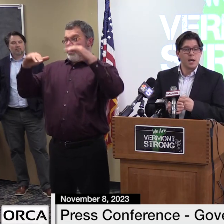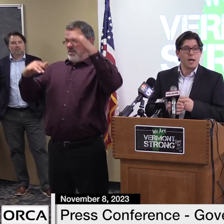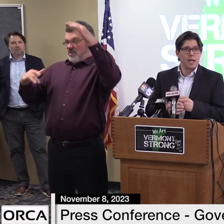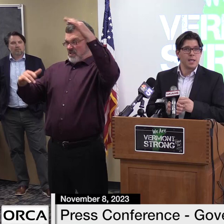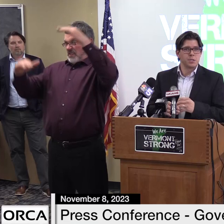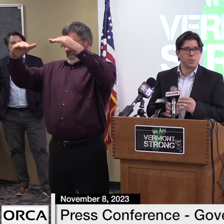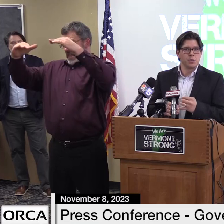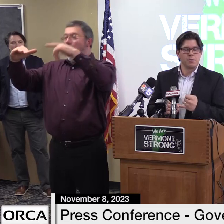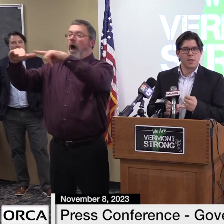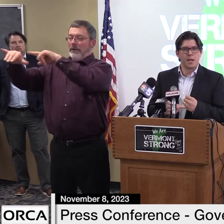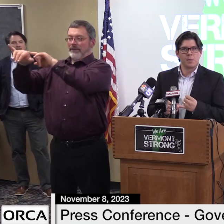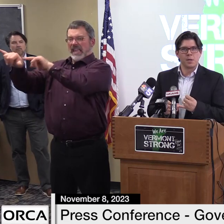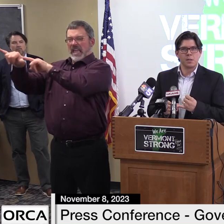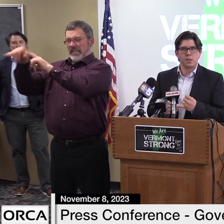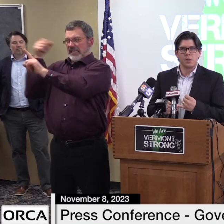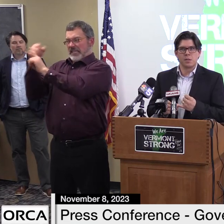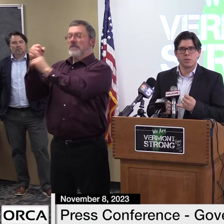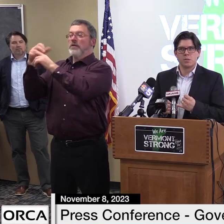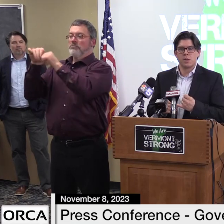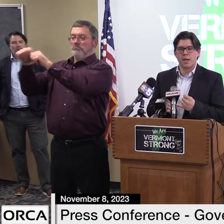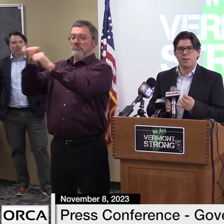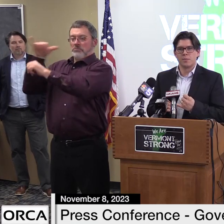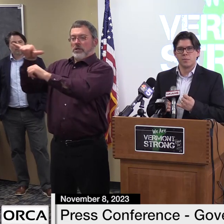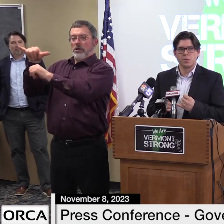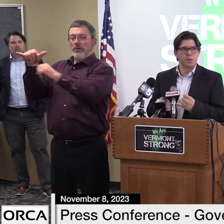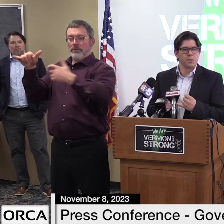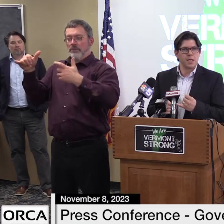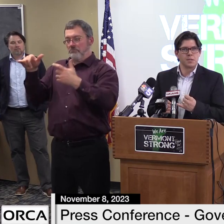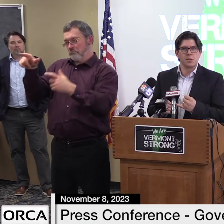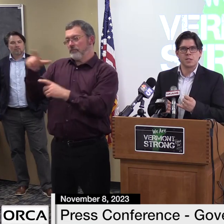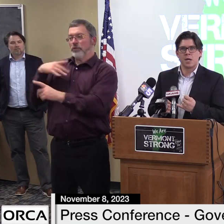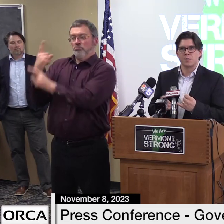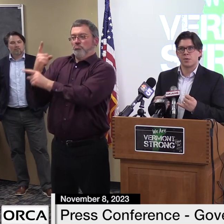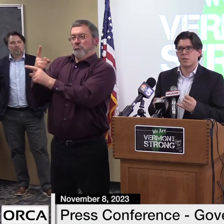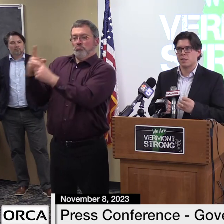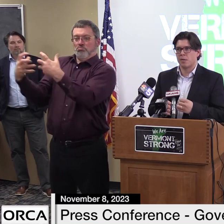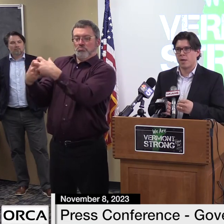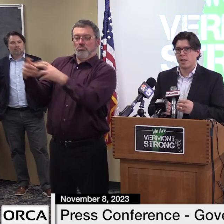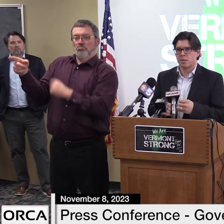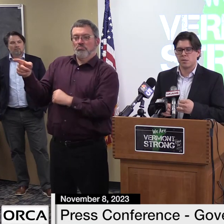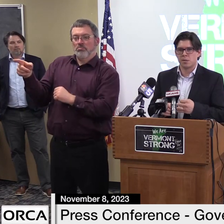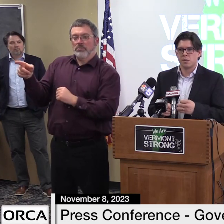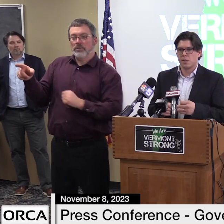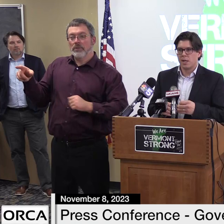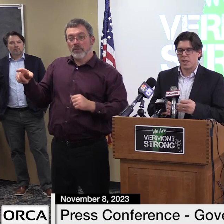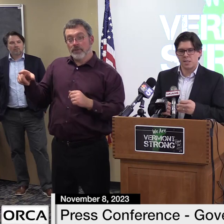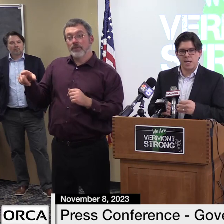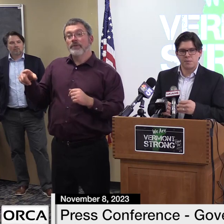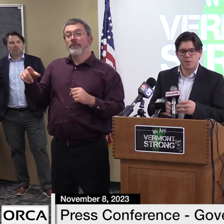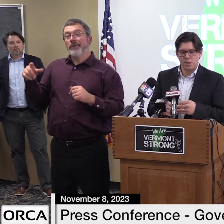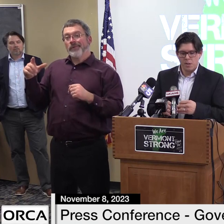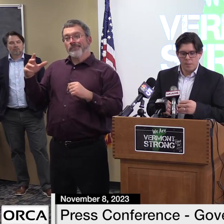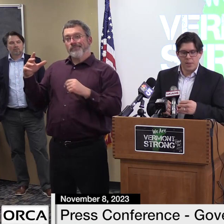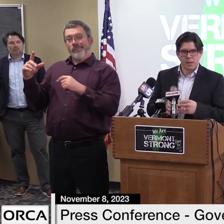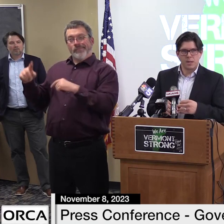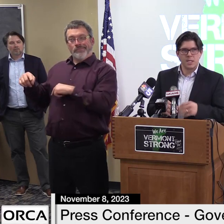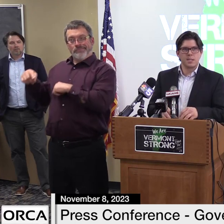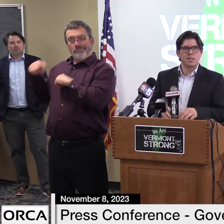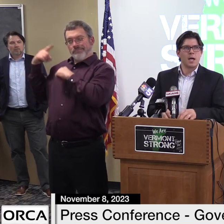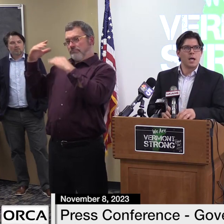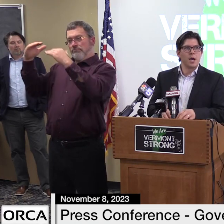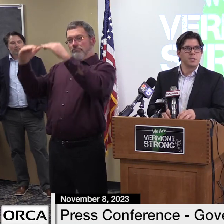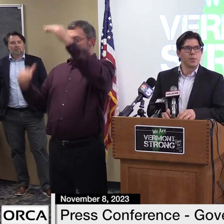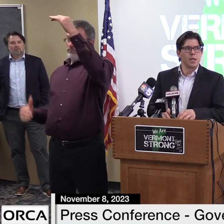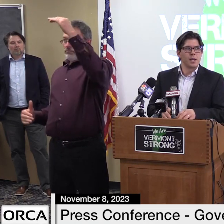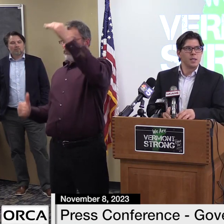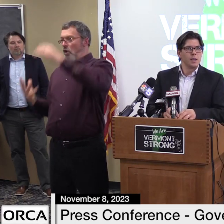rates and to overcome the 2,000 to 3,000 units lost per year statewide due to housing atrophy. But this